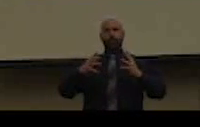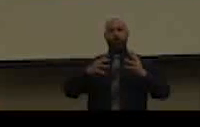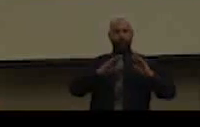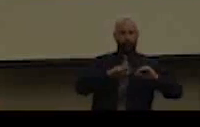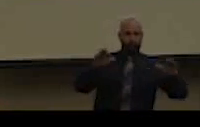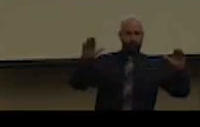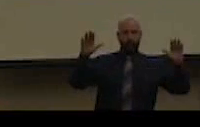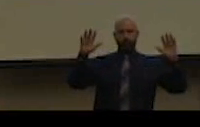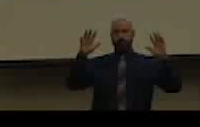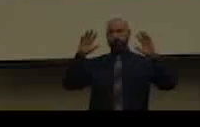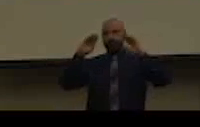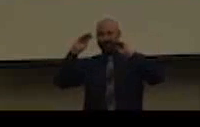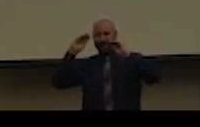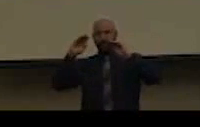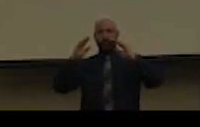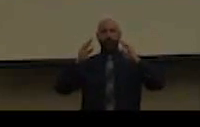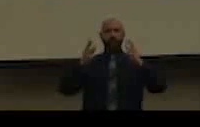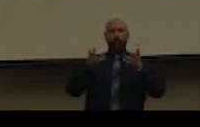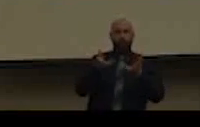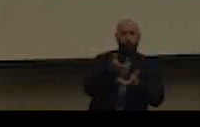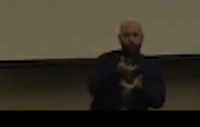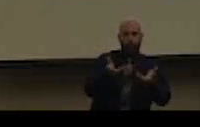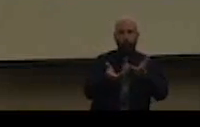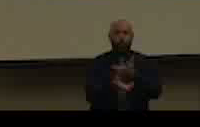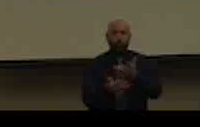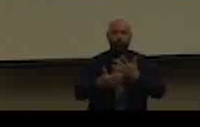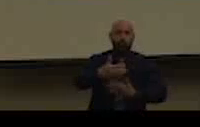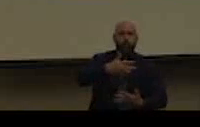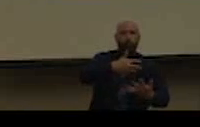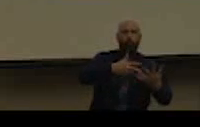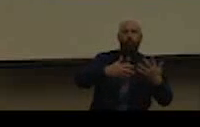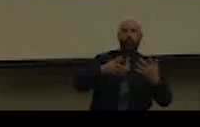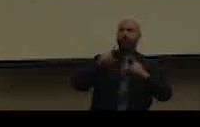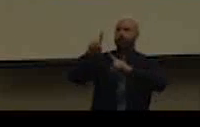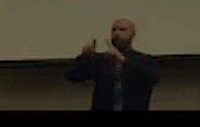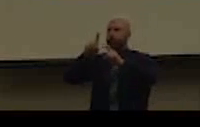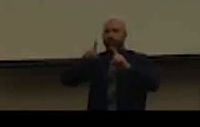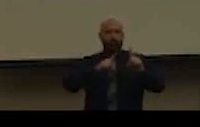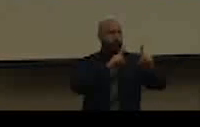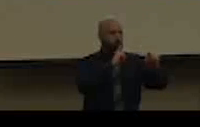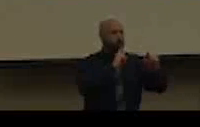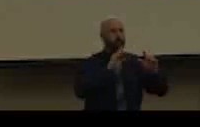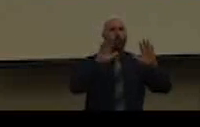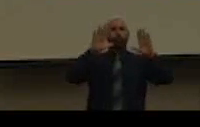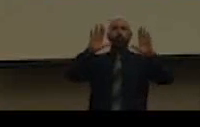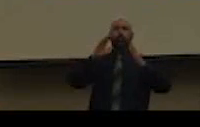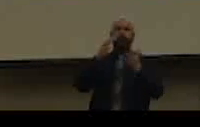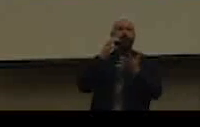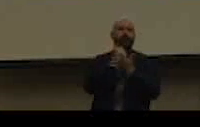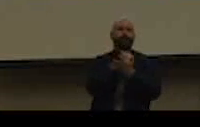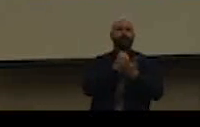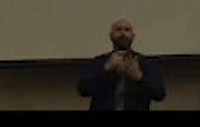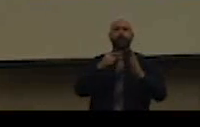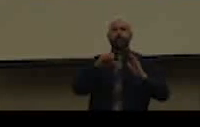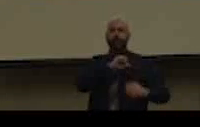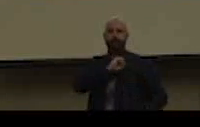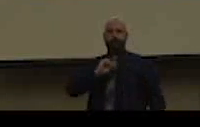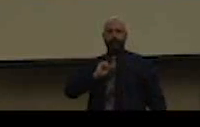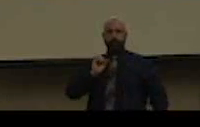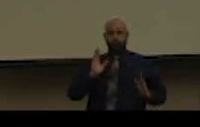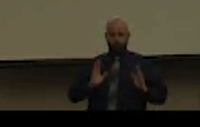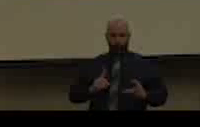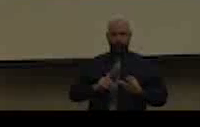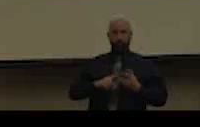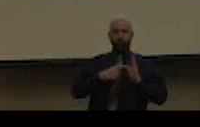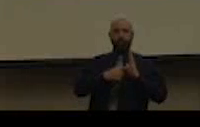so it was a wonderful opportunity for senators, legislators, representatives to come in and really see what it looks like, because